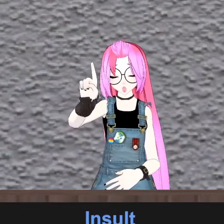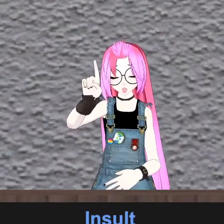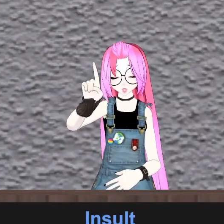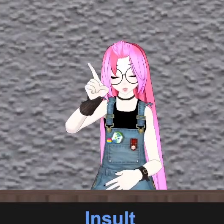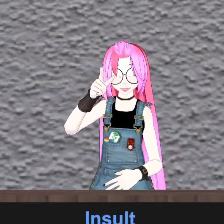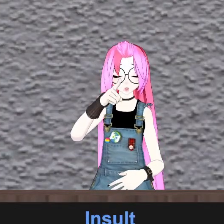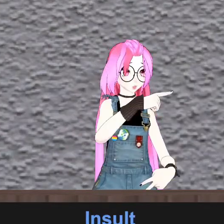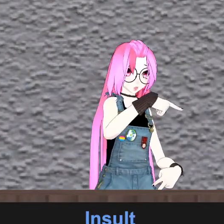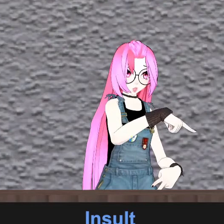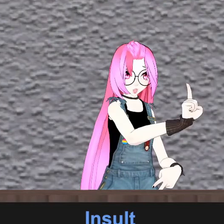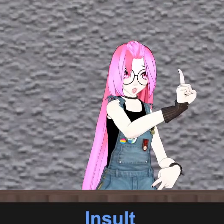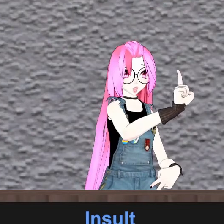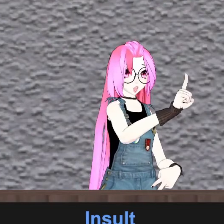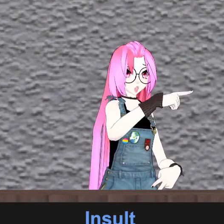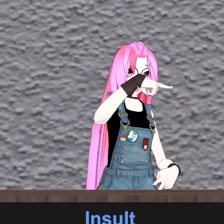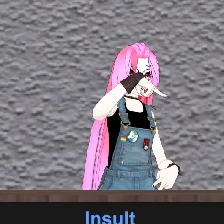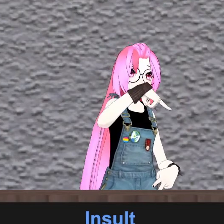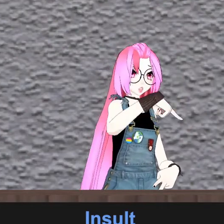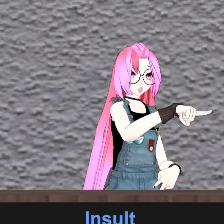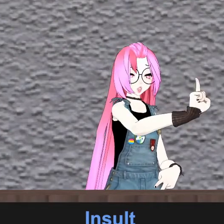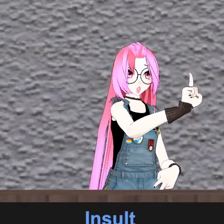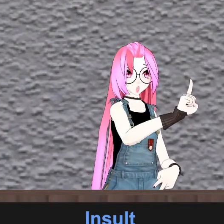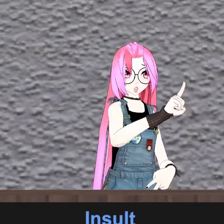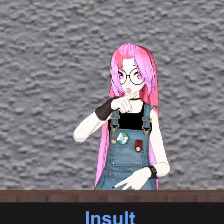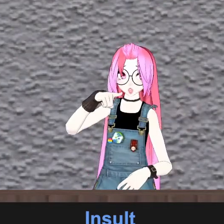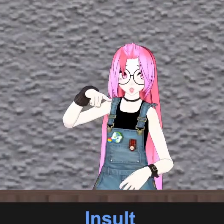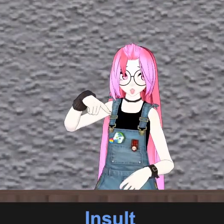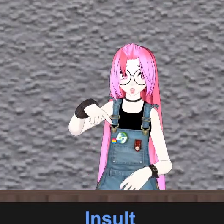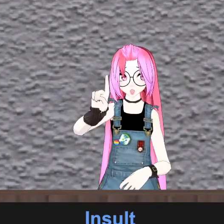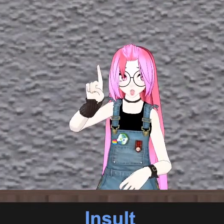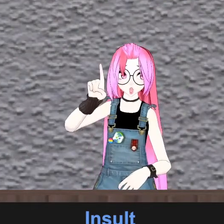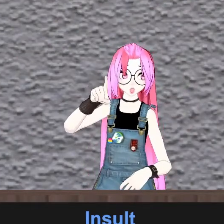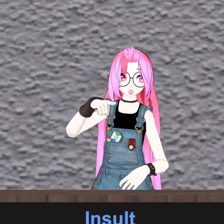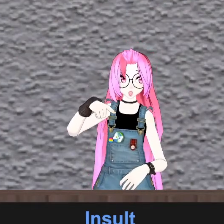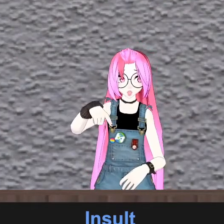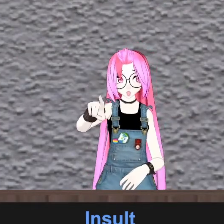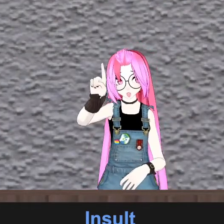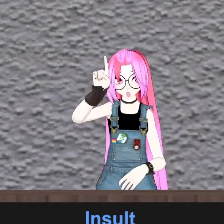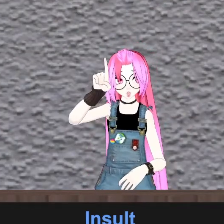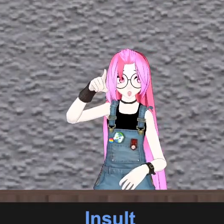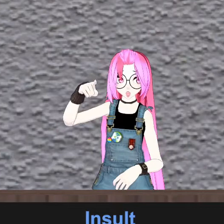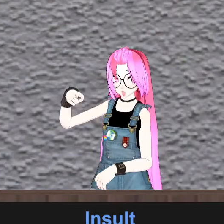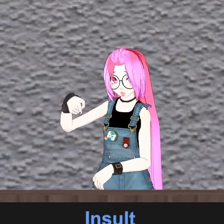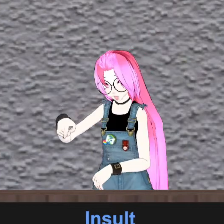Insult. Insult. And a good way to remember this is another word for insult is jab. Like, oh, I'm just taking a jab at you, and it kind of looks like you're